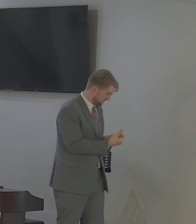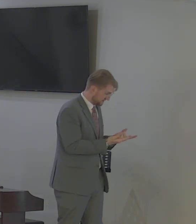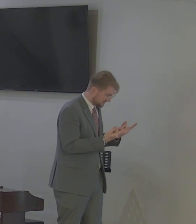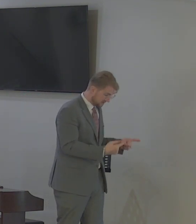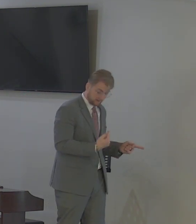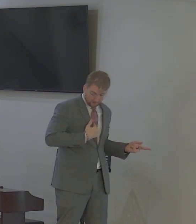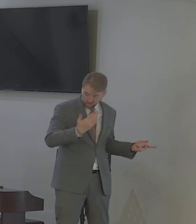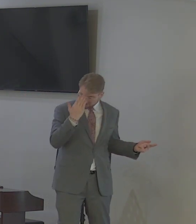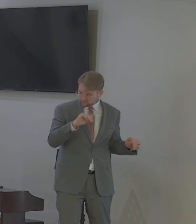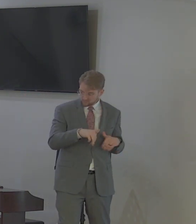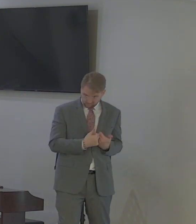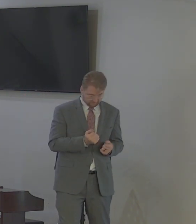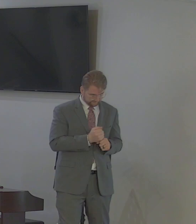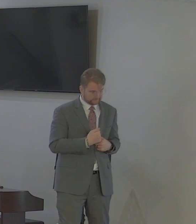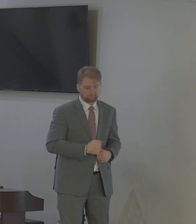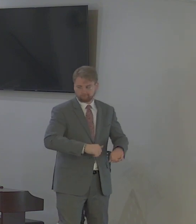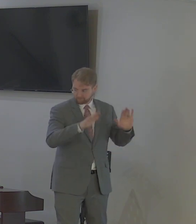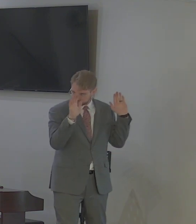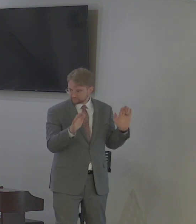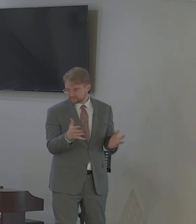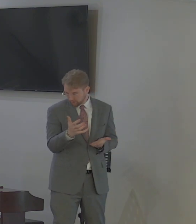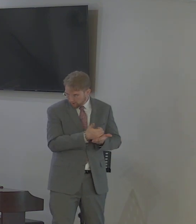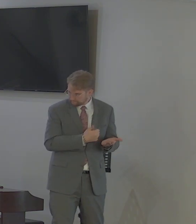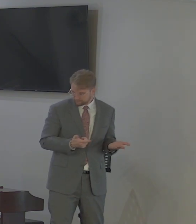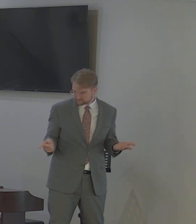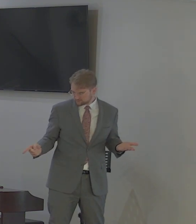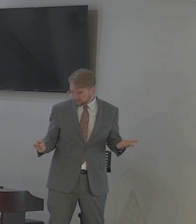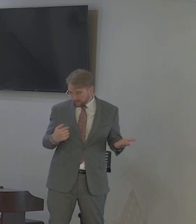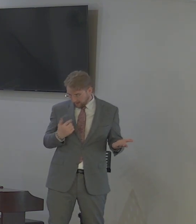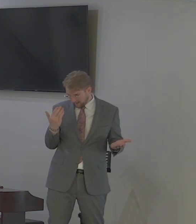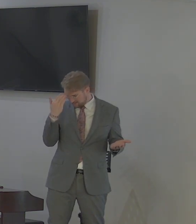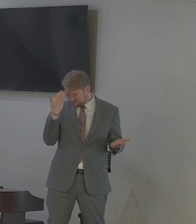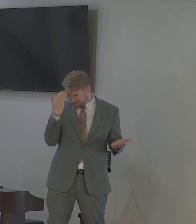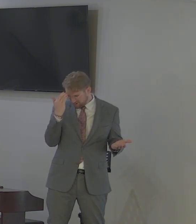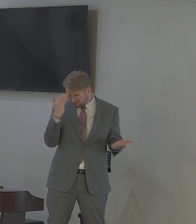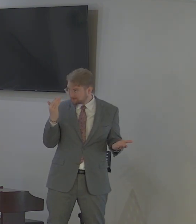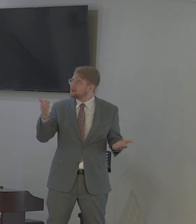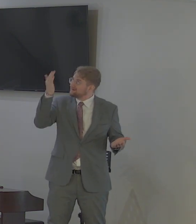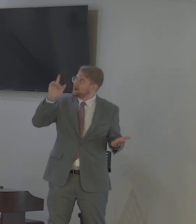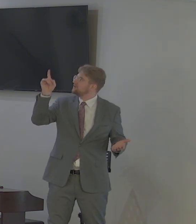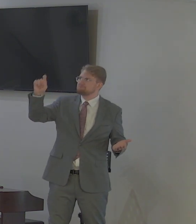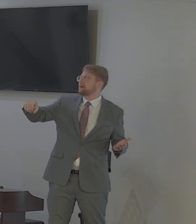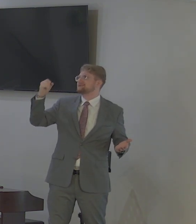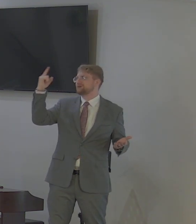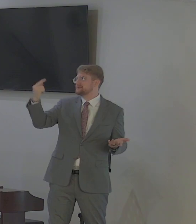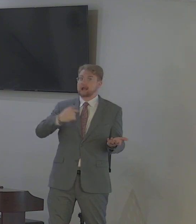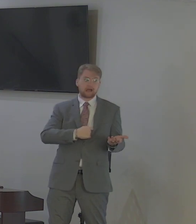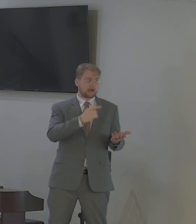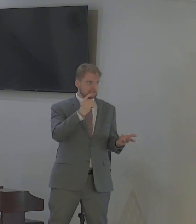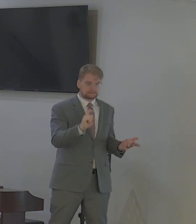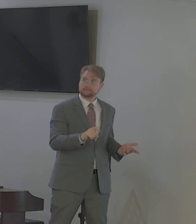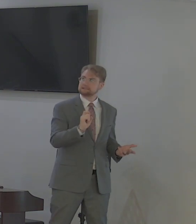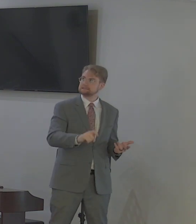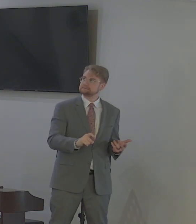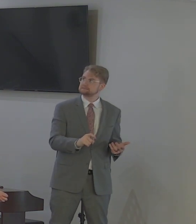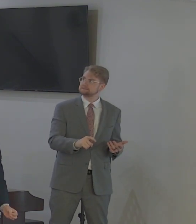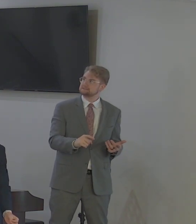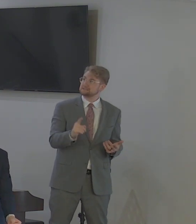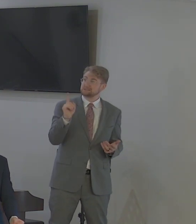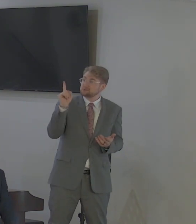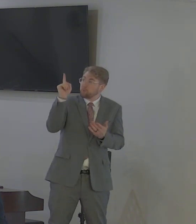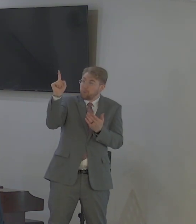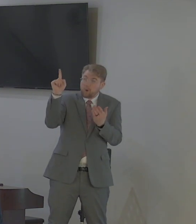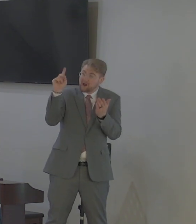make offerings, and I know how to make sacrifices, so you do understand, God, you do understand that I just stepped aside for this